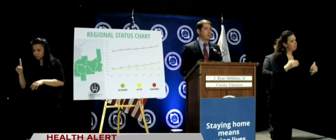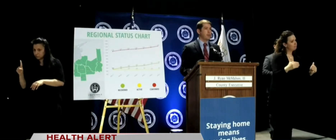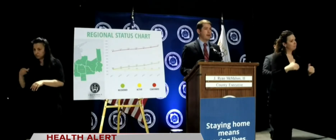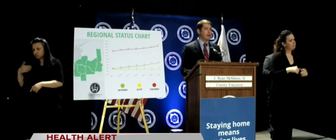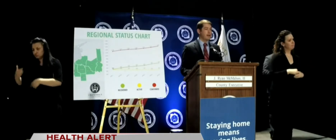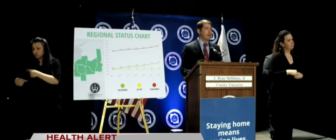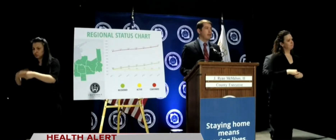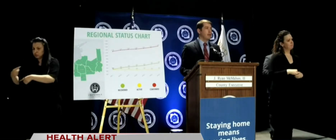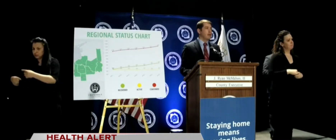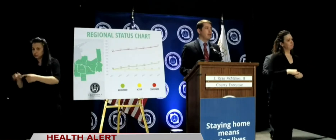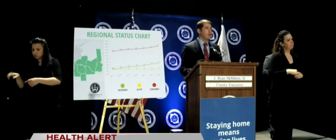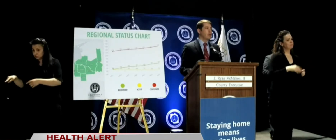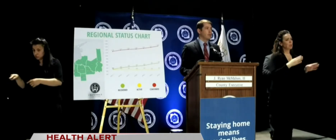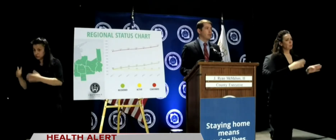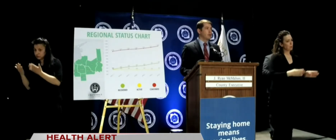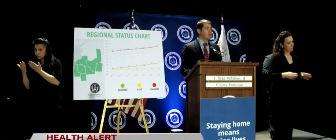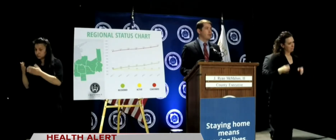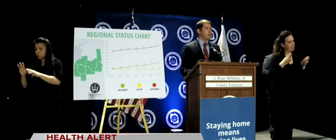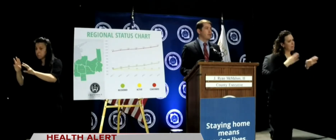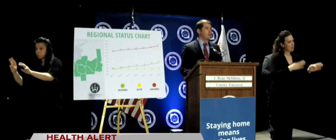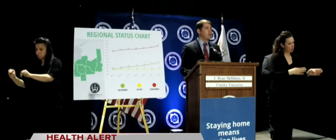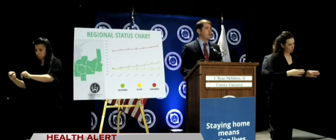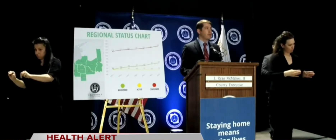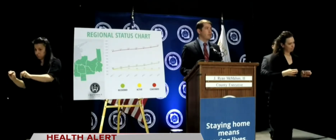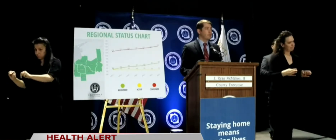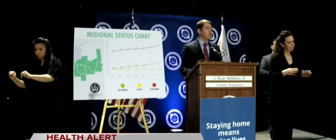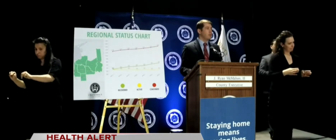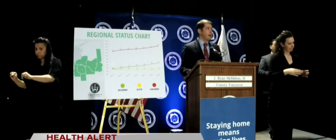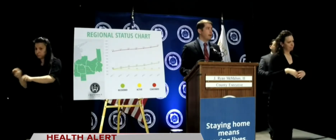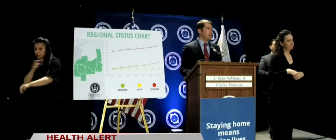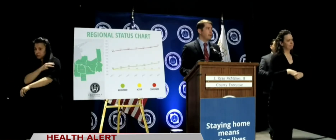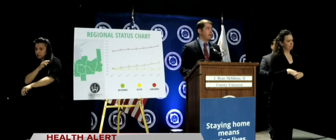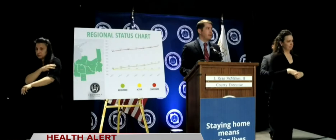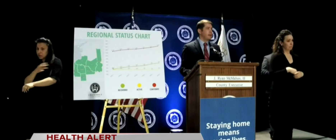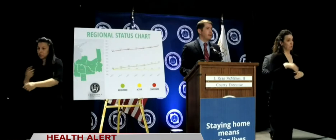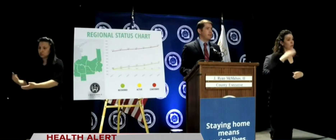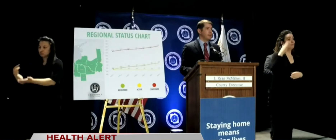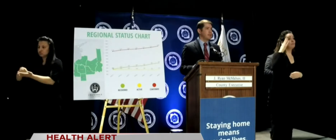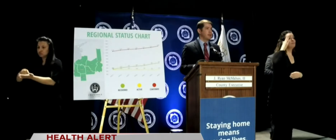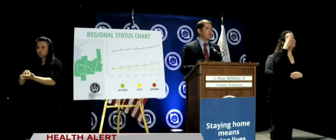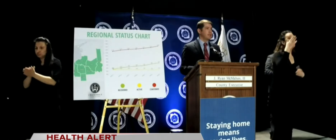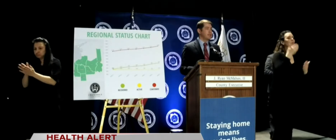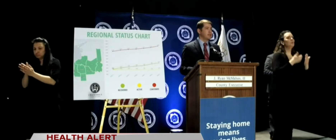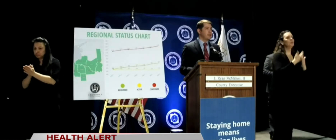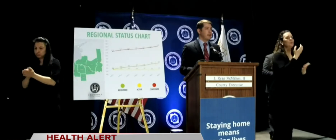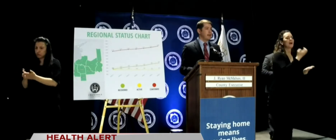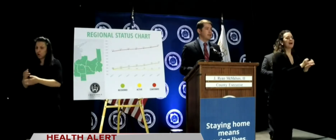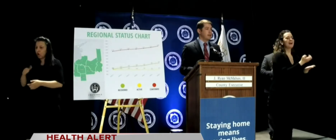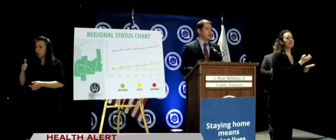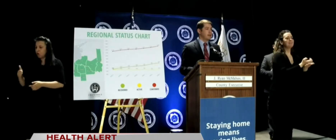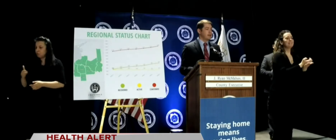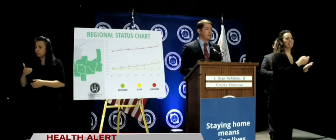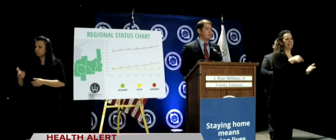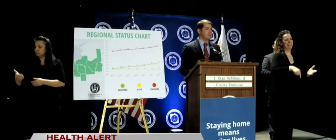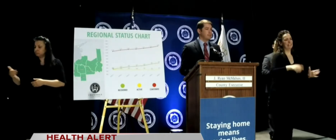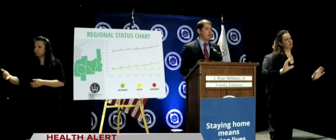school and preparing the workforce for the new economy, this crisis has